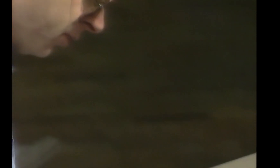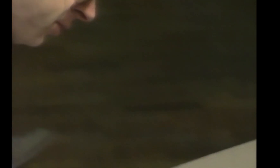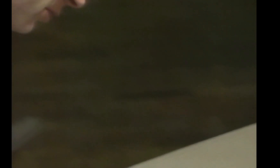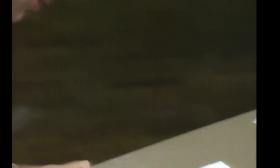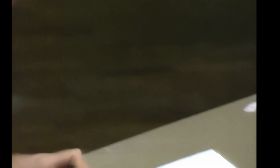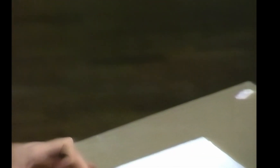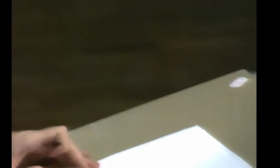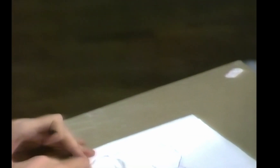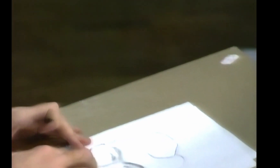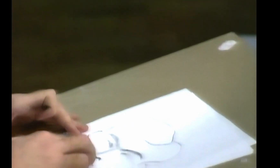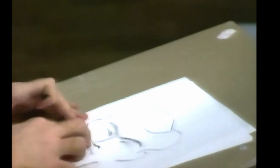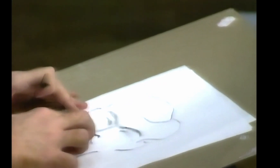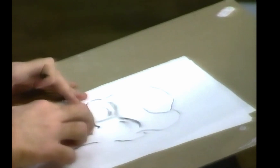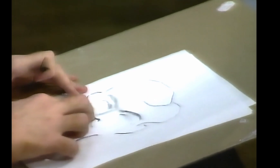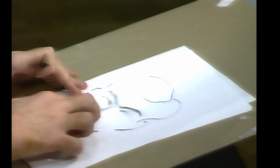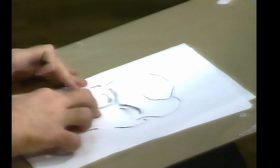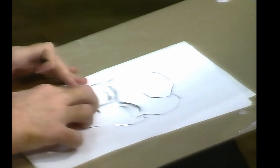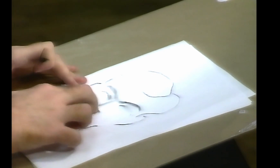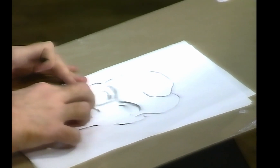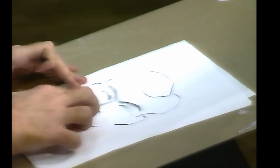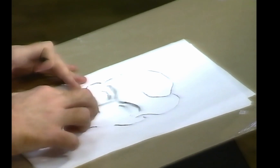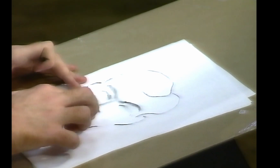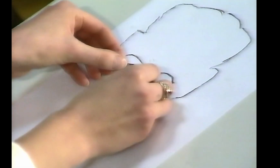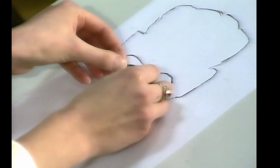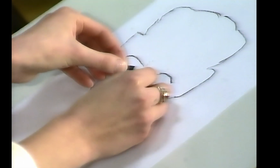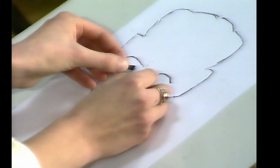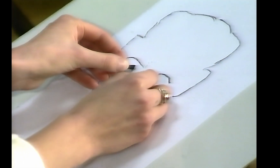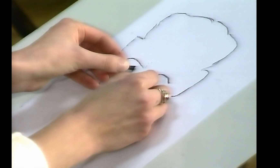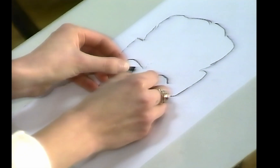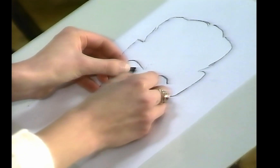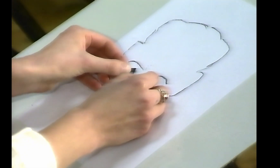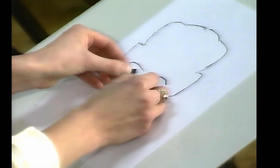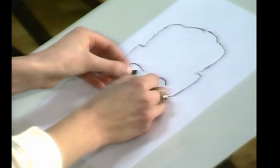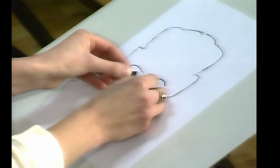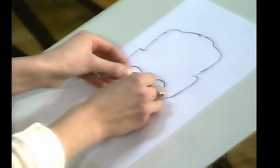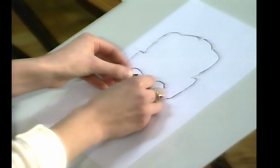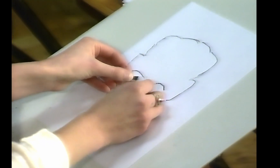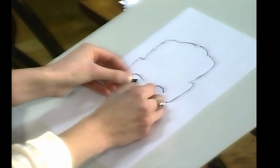culture inside themselves by seeing deaf teachers, deaf theatre, and so on.